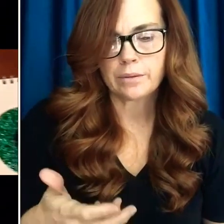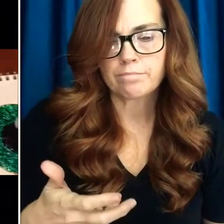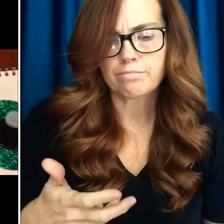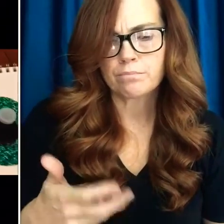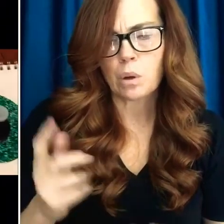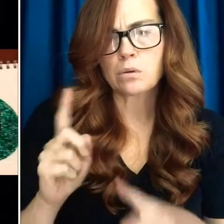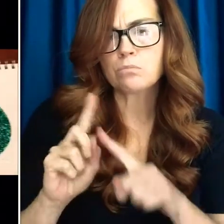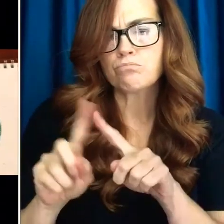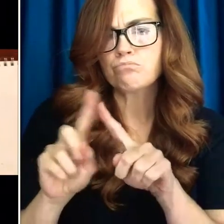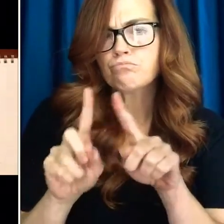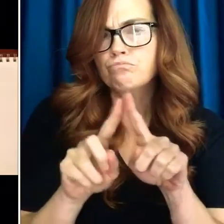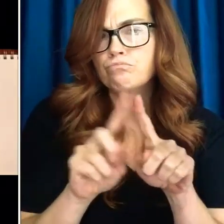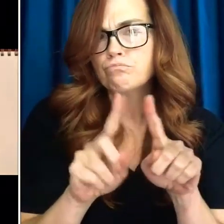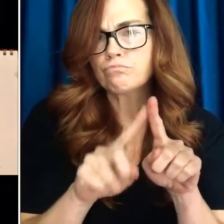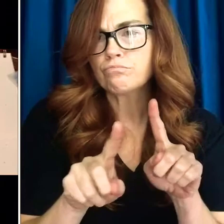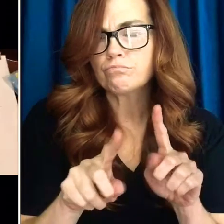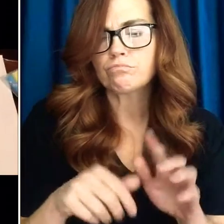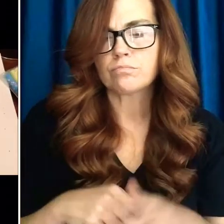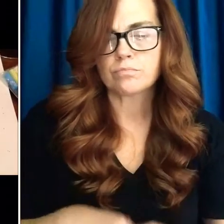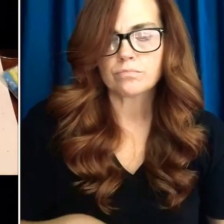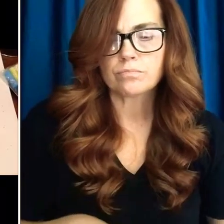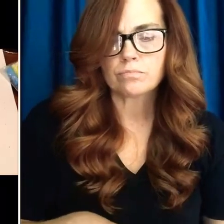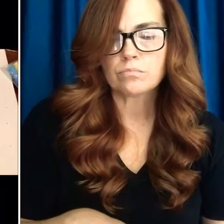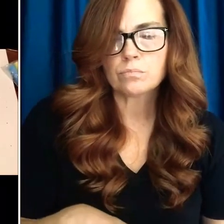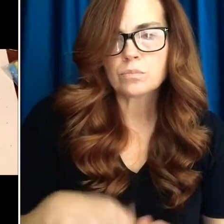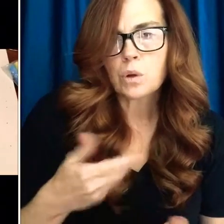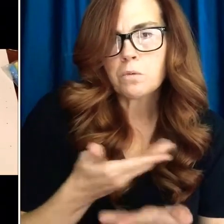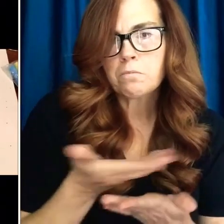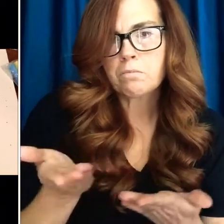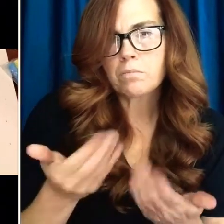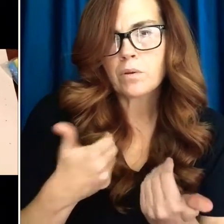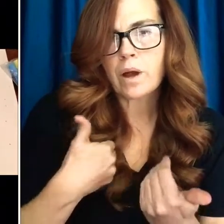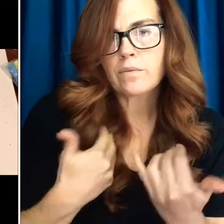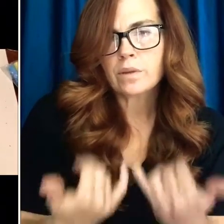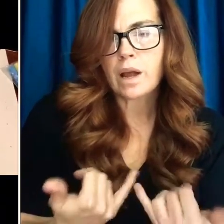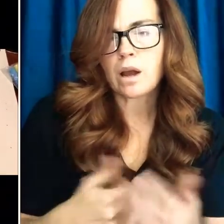shine. So that's what I have right now, and so I'm going to